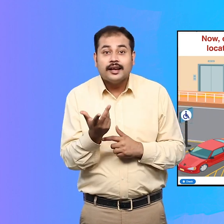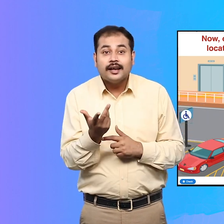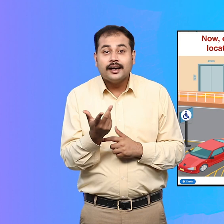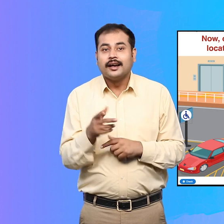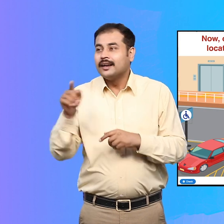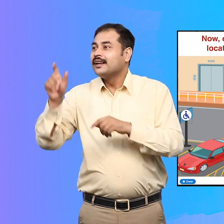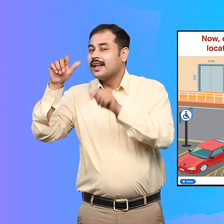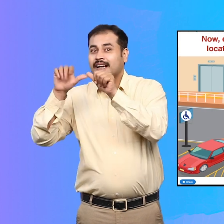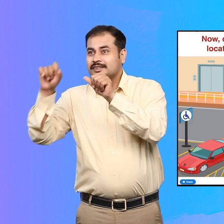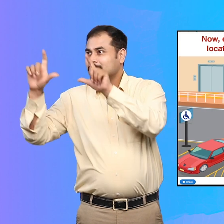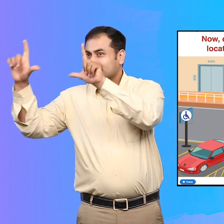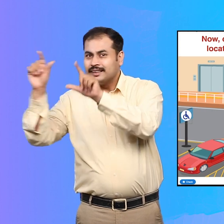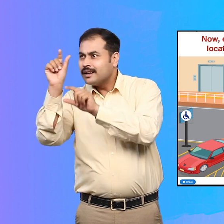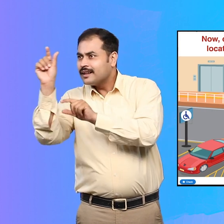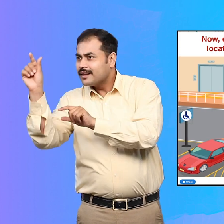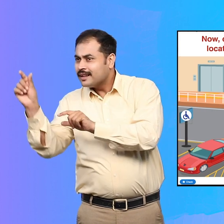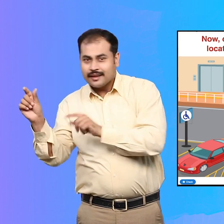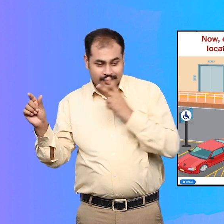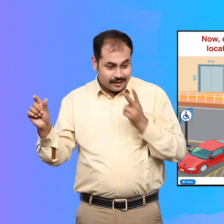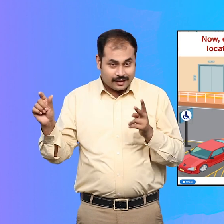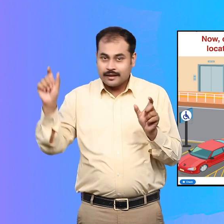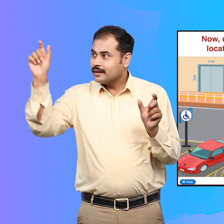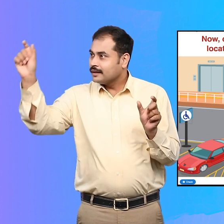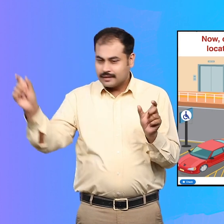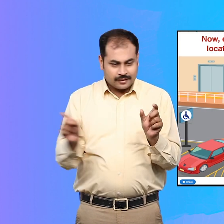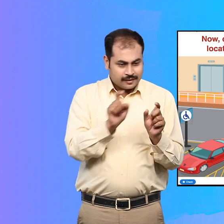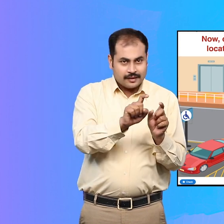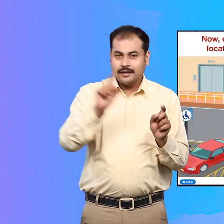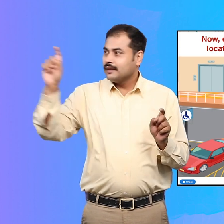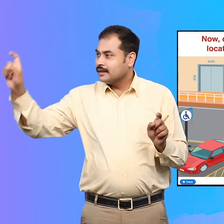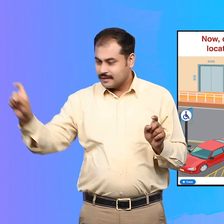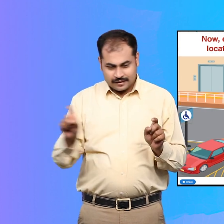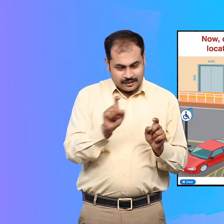to make the mall accessible for persons with disabilities.